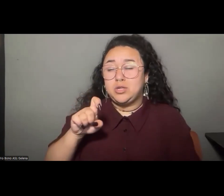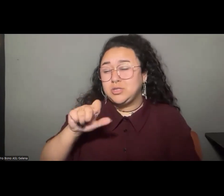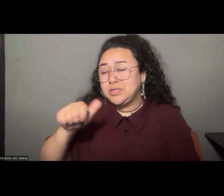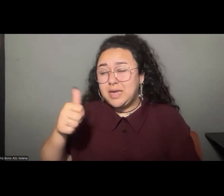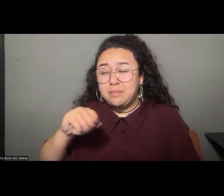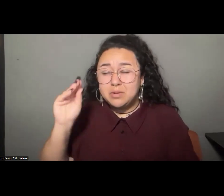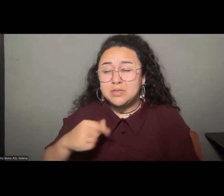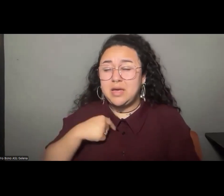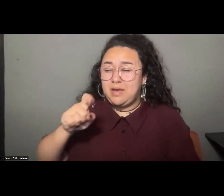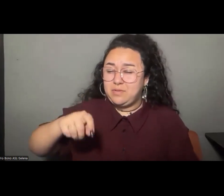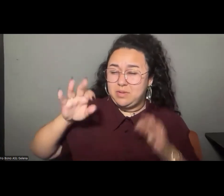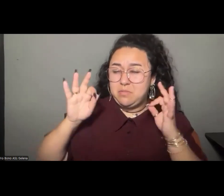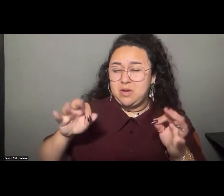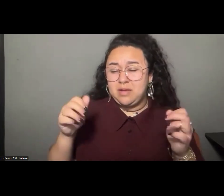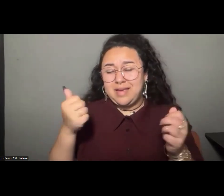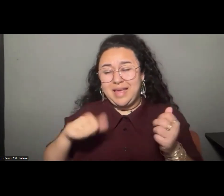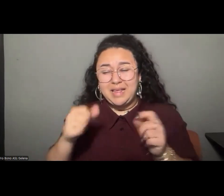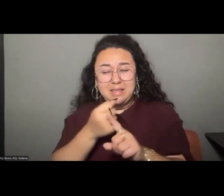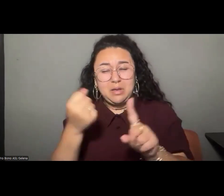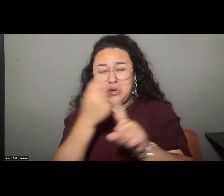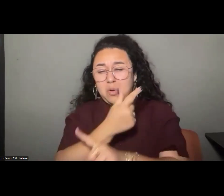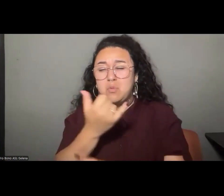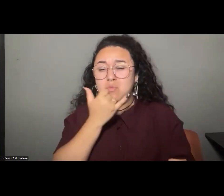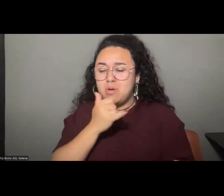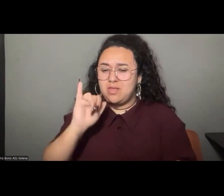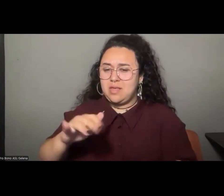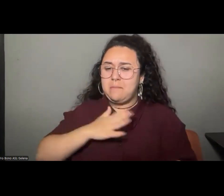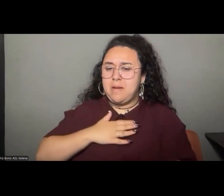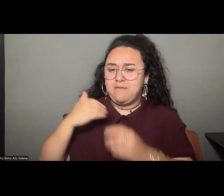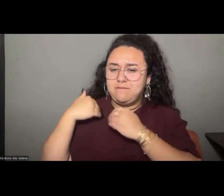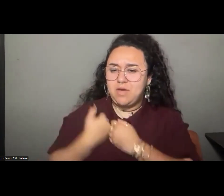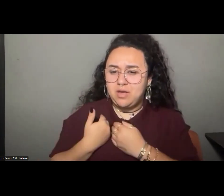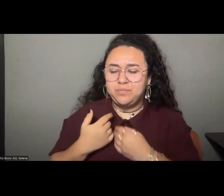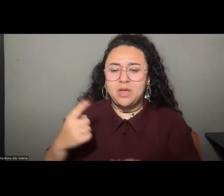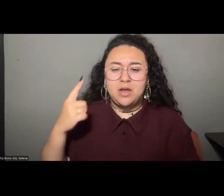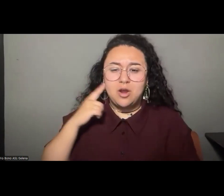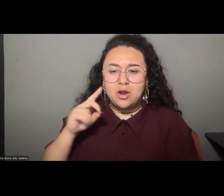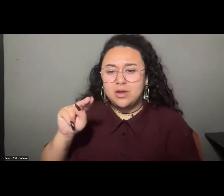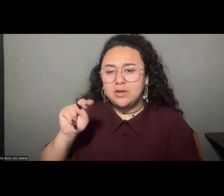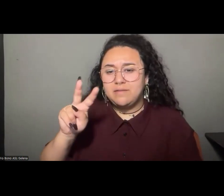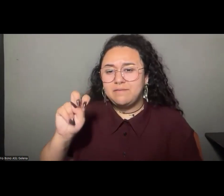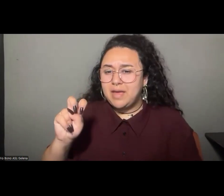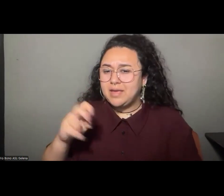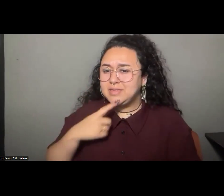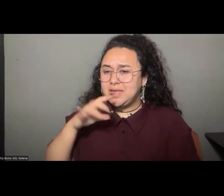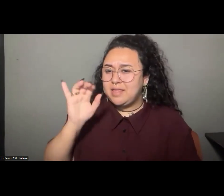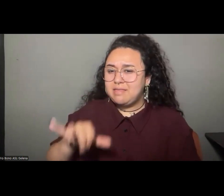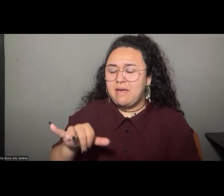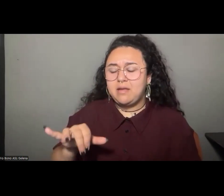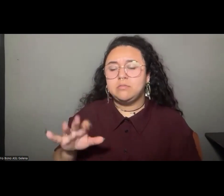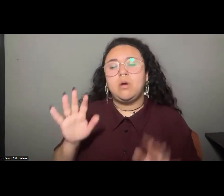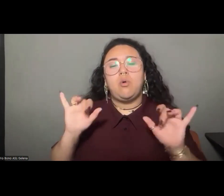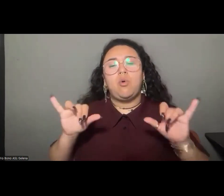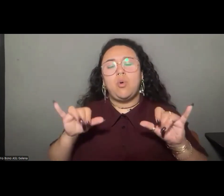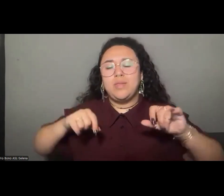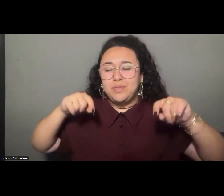perfect. And if anything goes wrong, it's going to be my fault. When I first heard Neve saying that, I was like, that really opened things up to be like, this is an